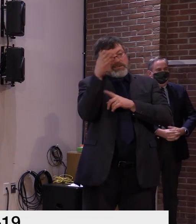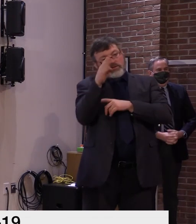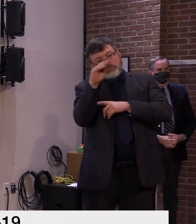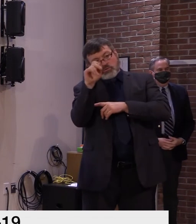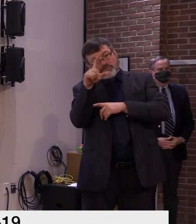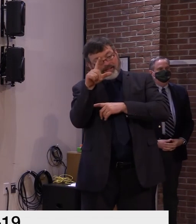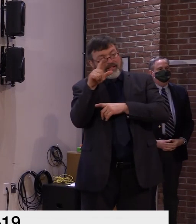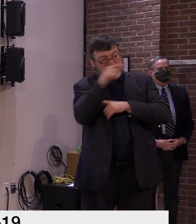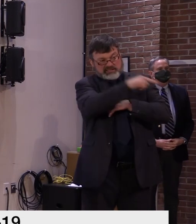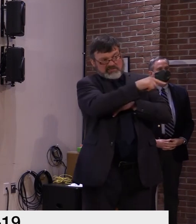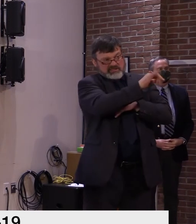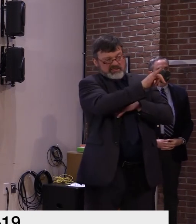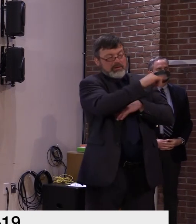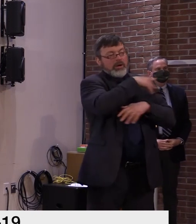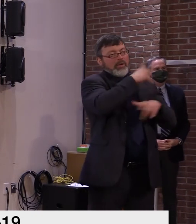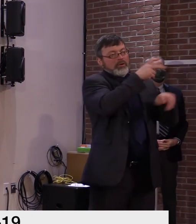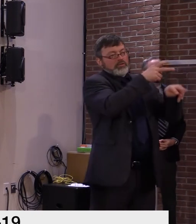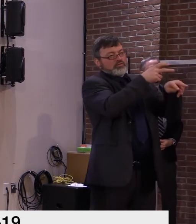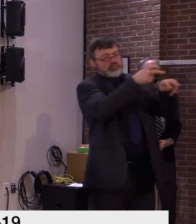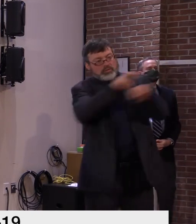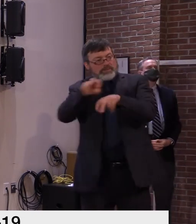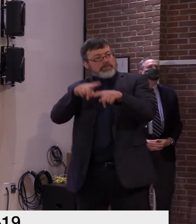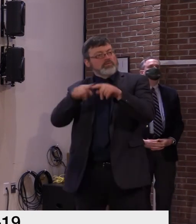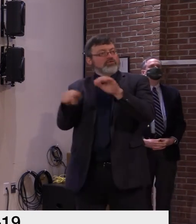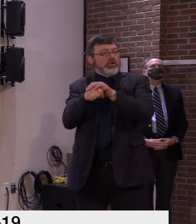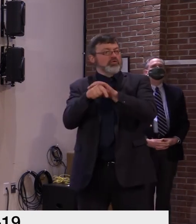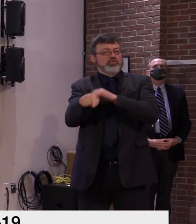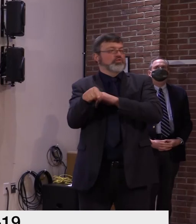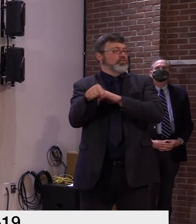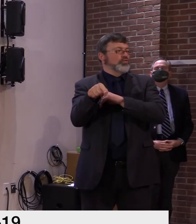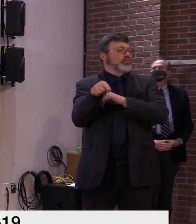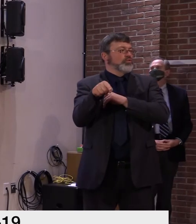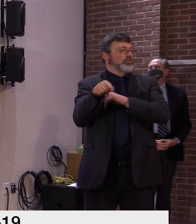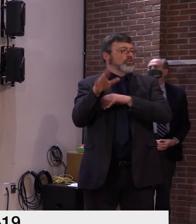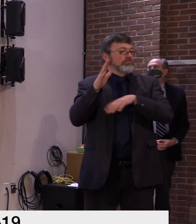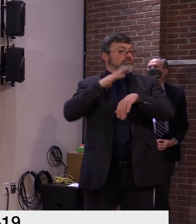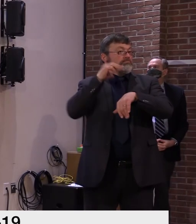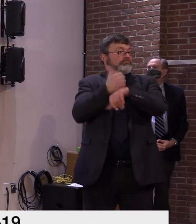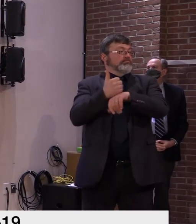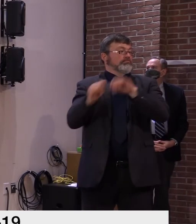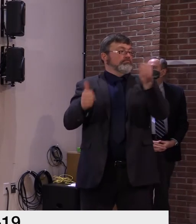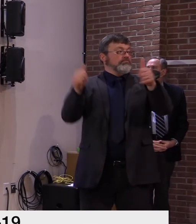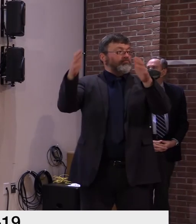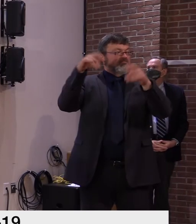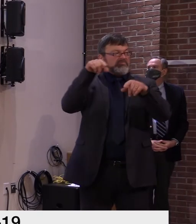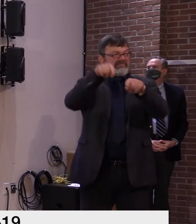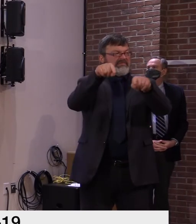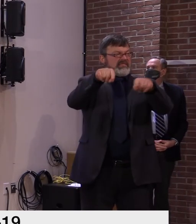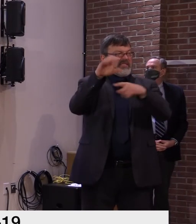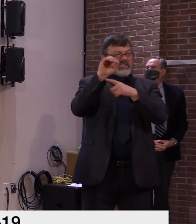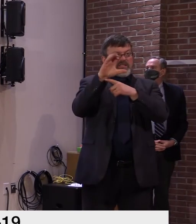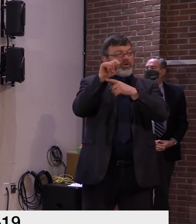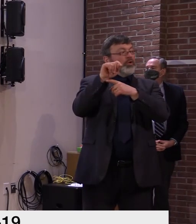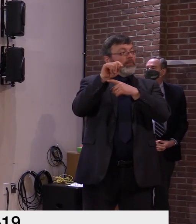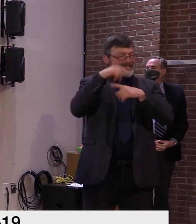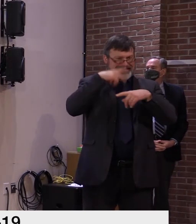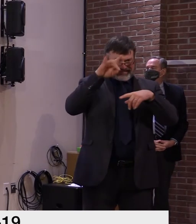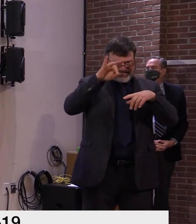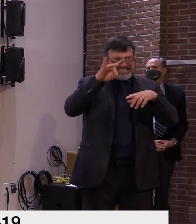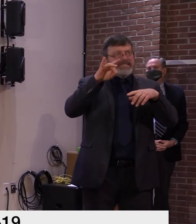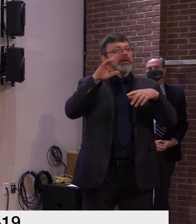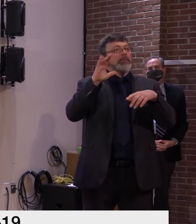program and go back to where we originally were 2 years ago in moving that program